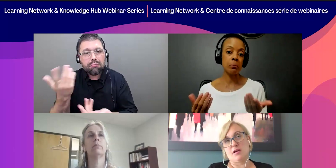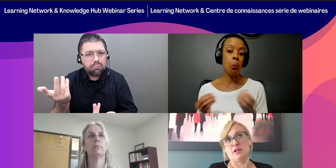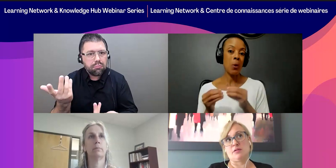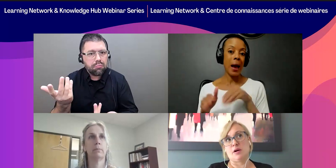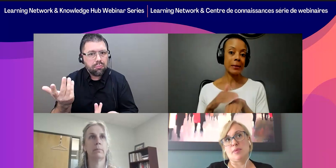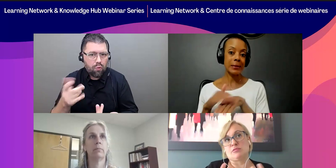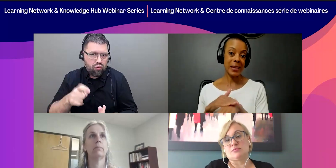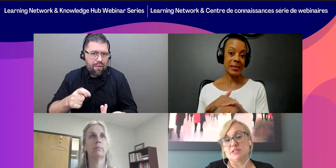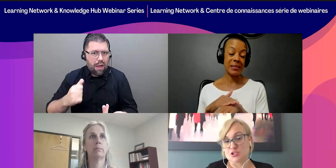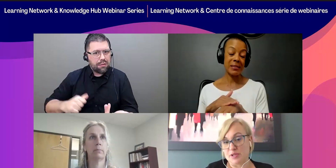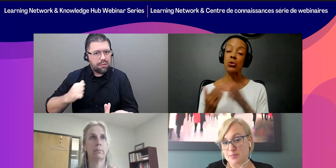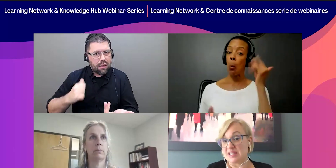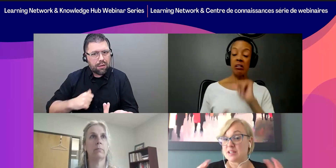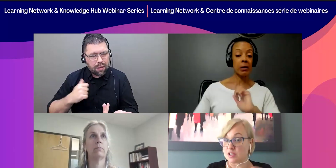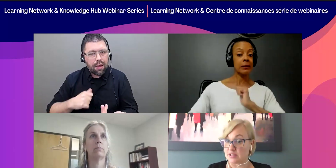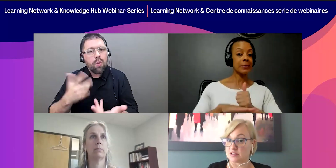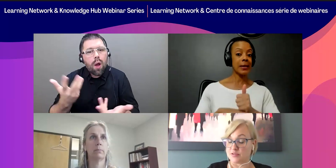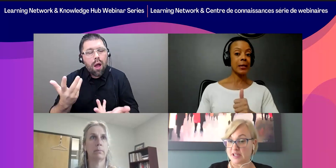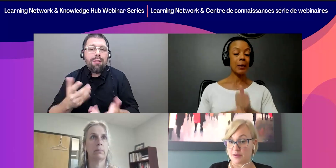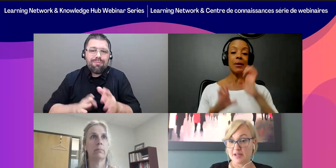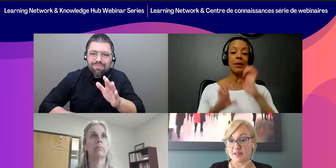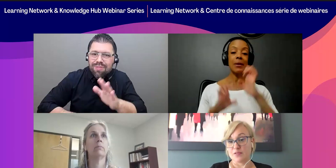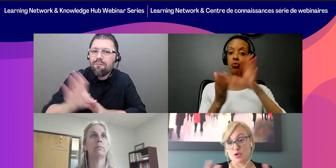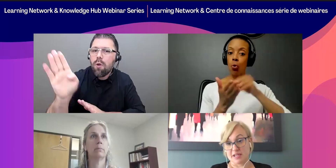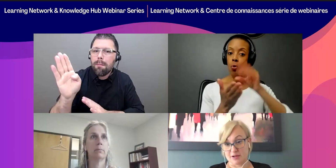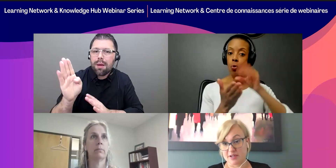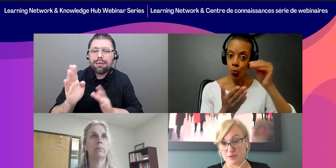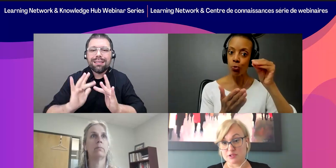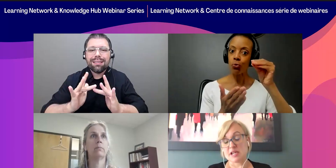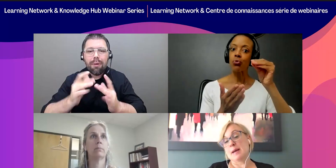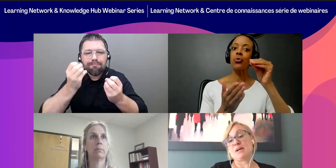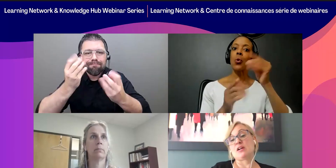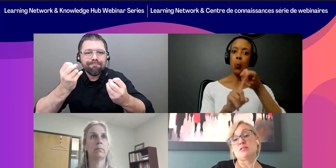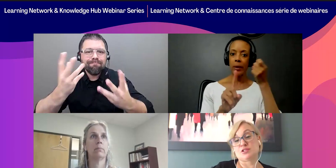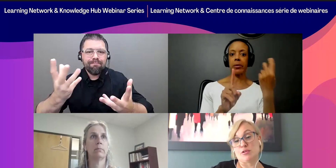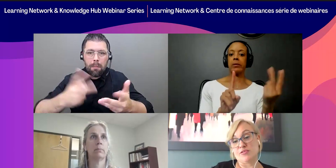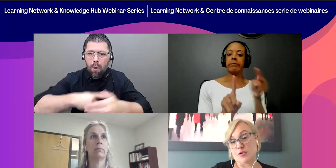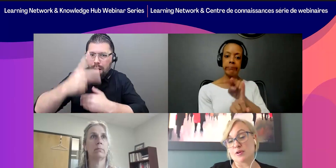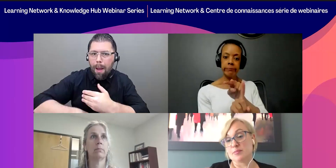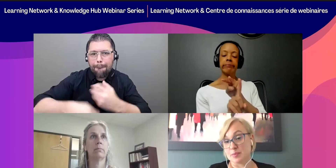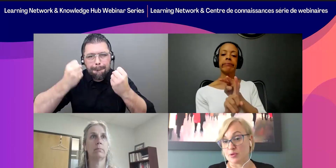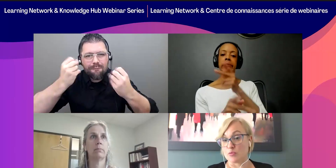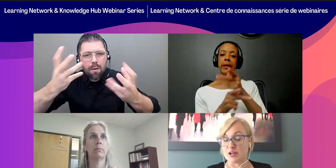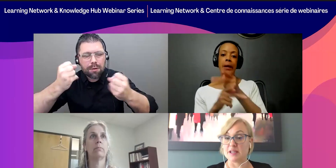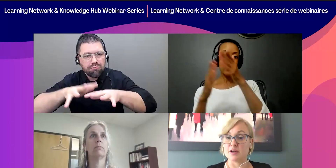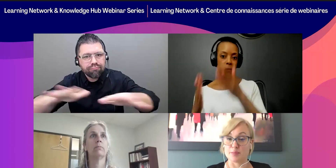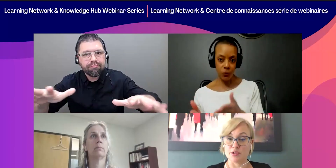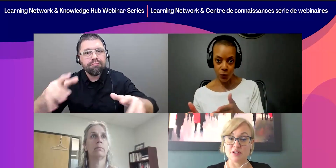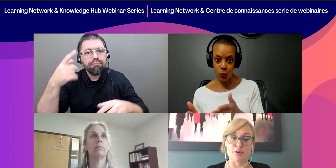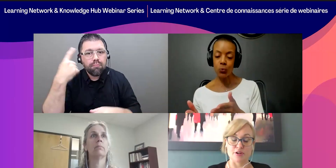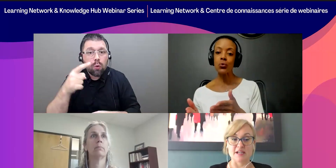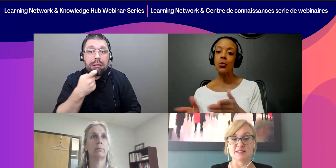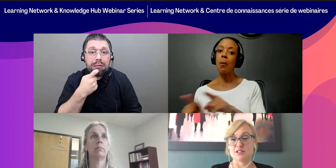e-learning about mistreatment in the context of caregiving for caregivers, but also for people working